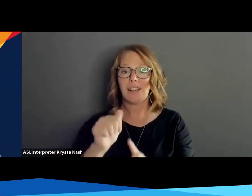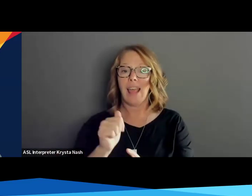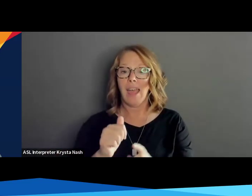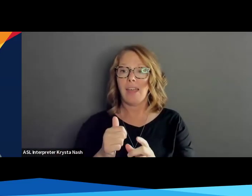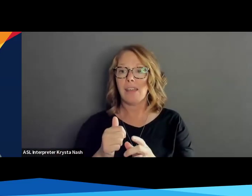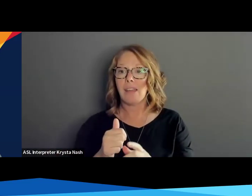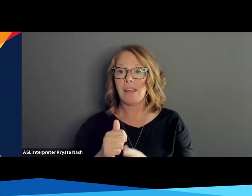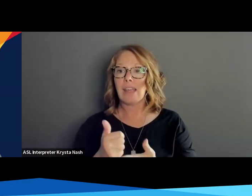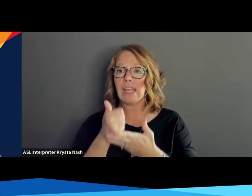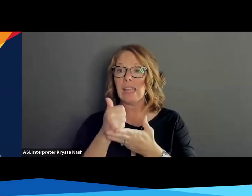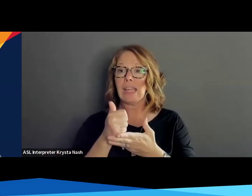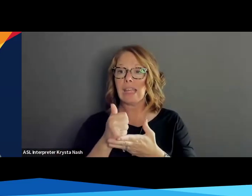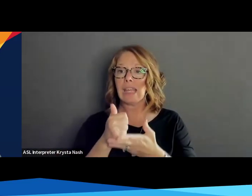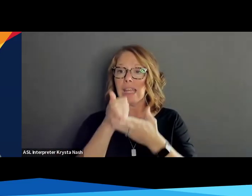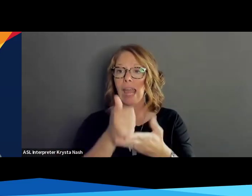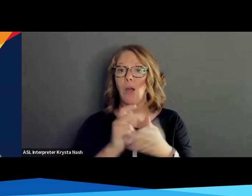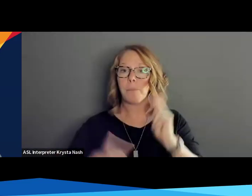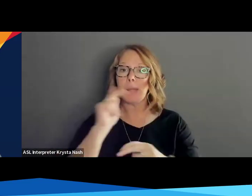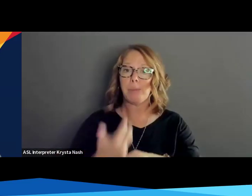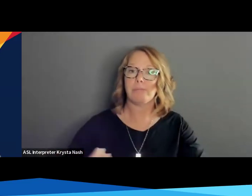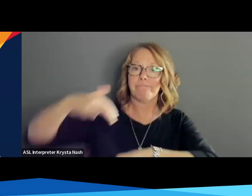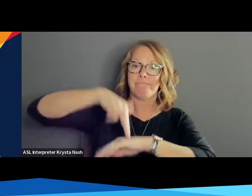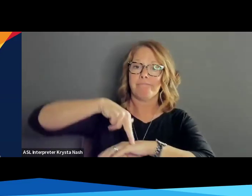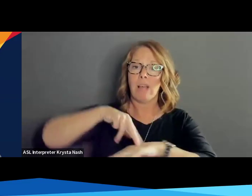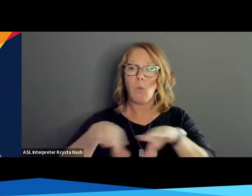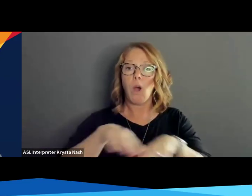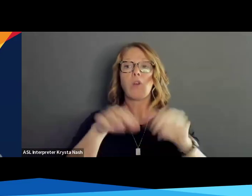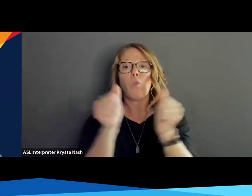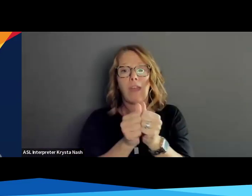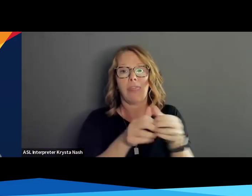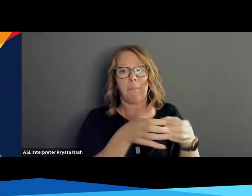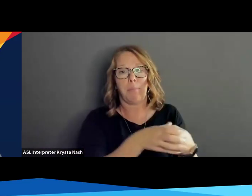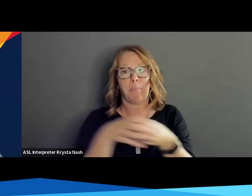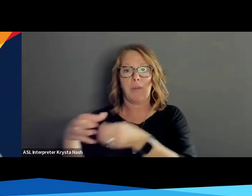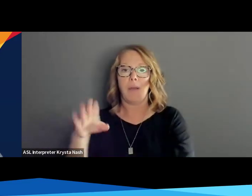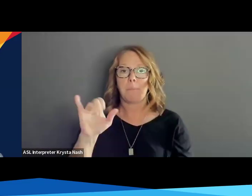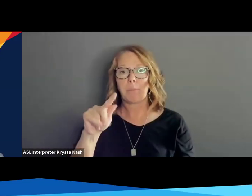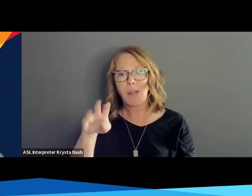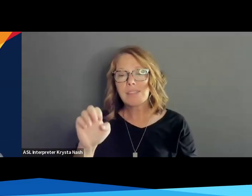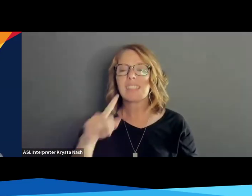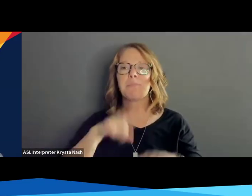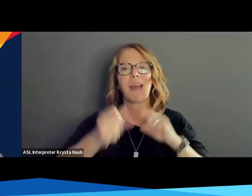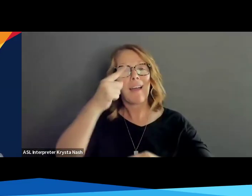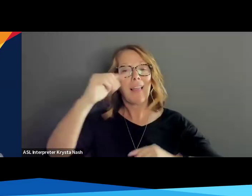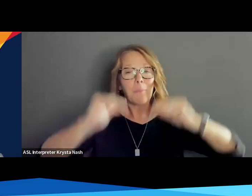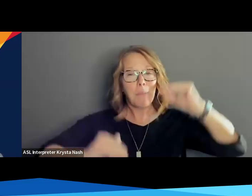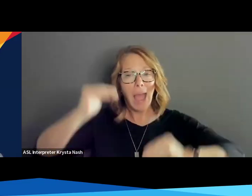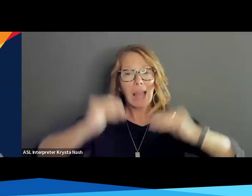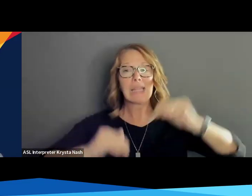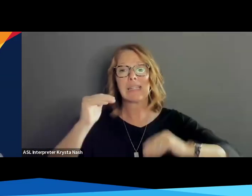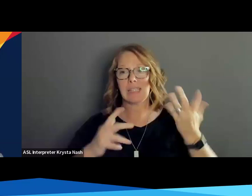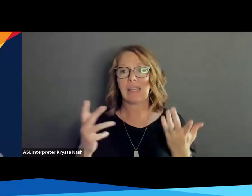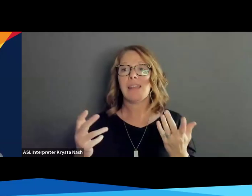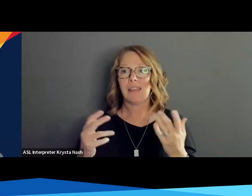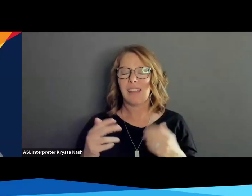get people up and walking with braces and all kinds of equipment, but it's the balance and coordination. You don't know this